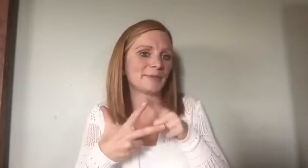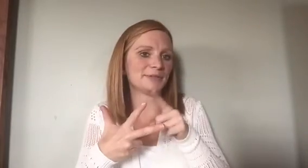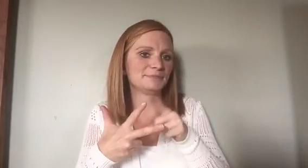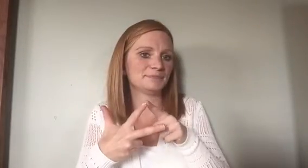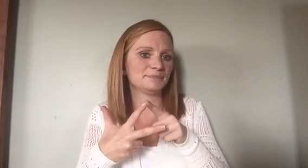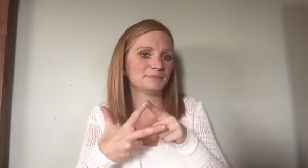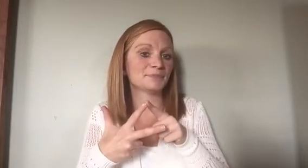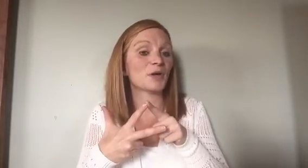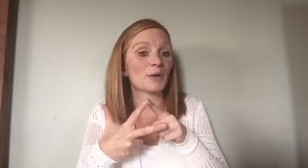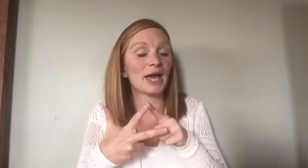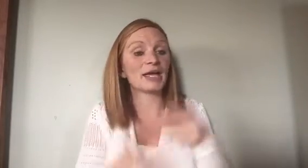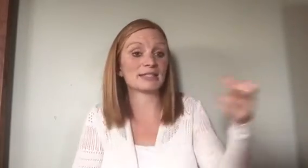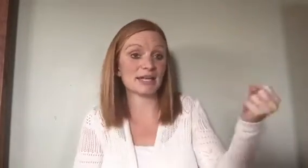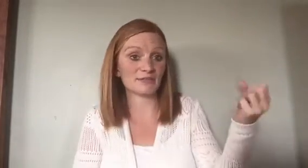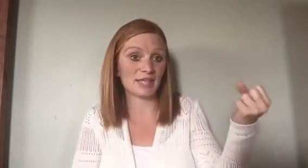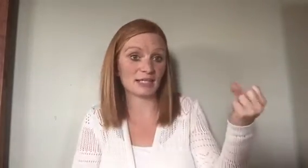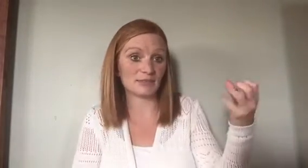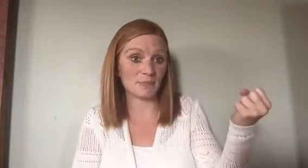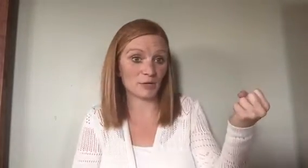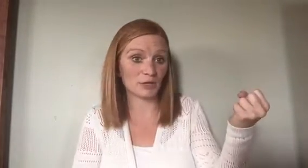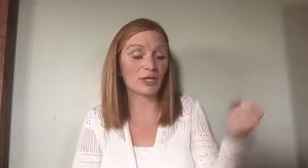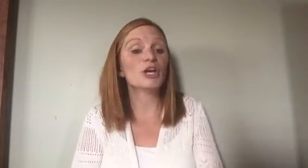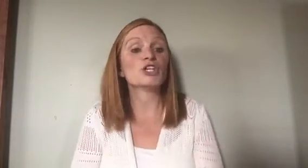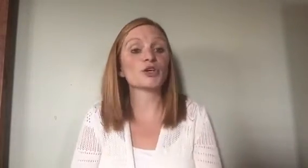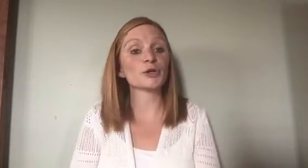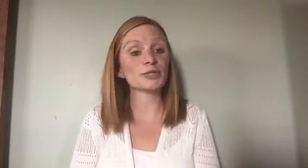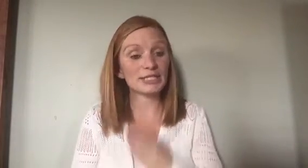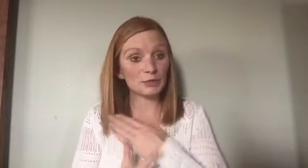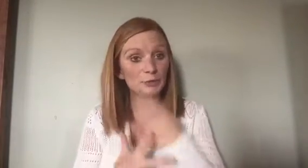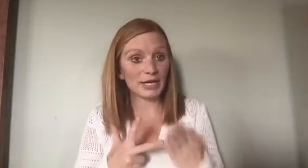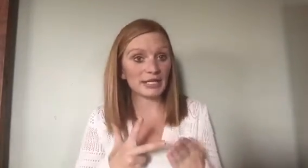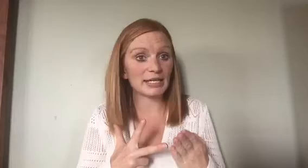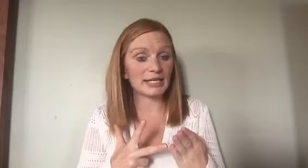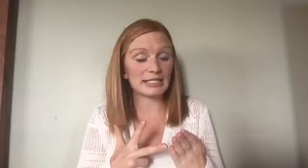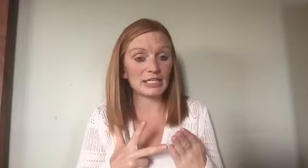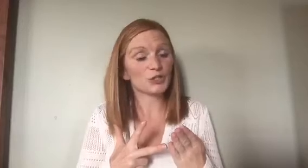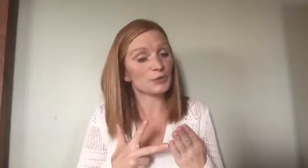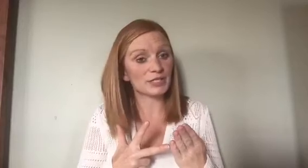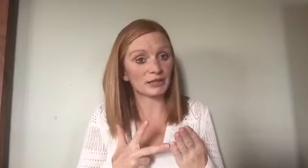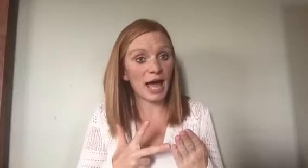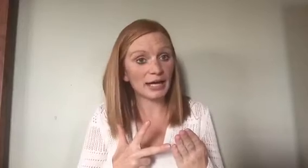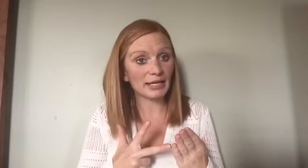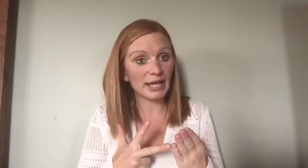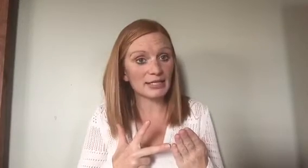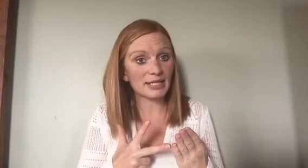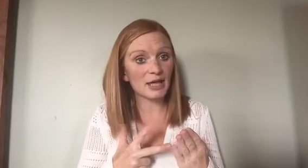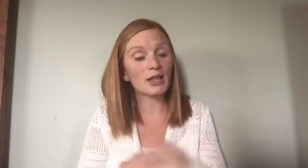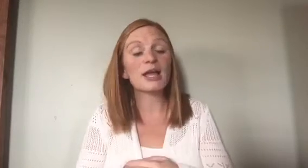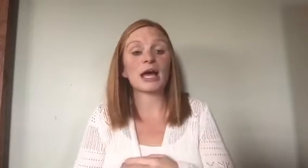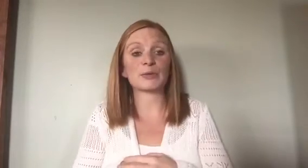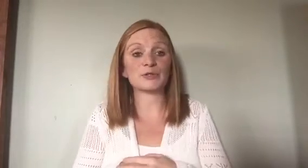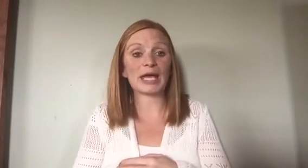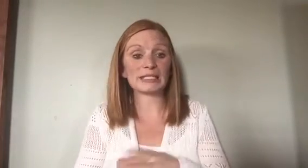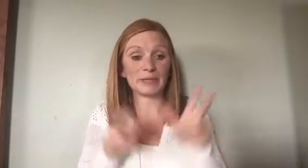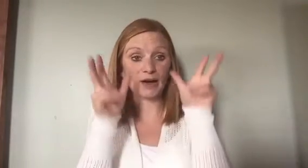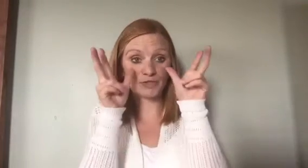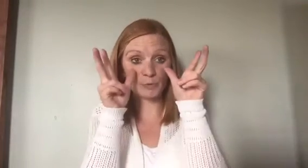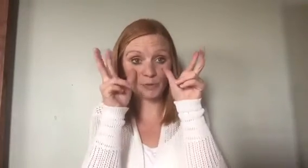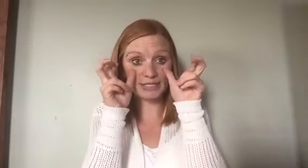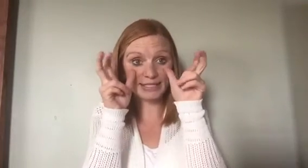one. Okay? Instead of signing milk. So you'll see ranking and listing used a lot in ASL. I want you guys to be comfortable with seeing